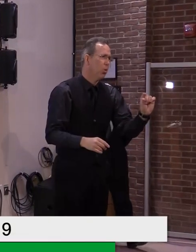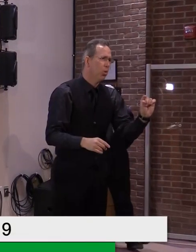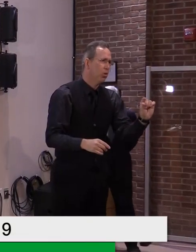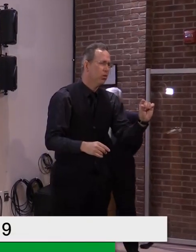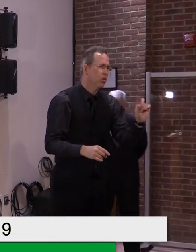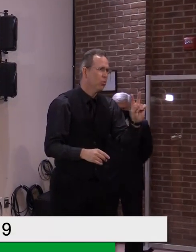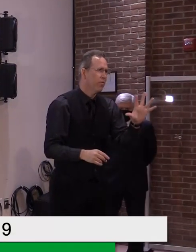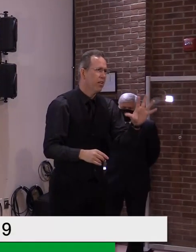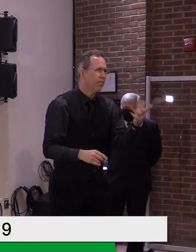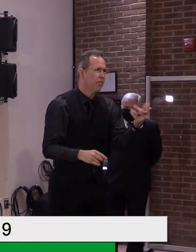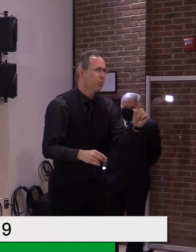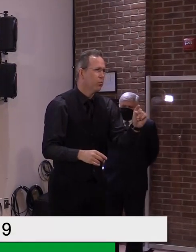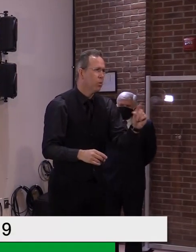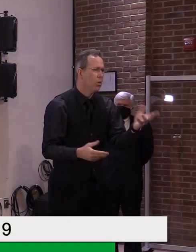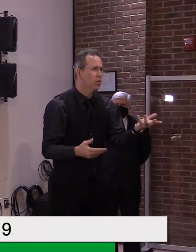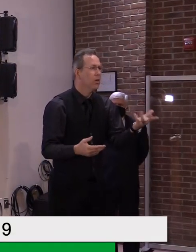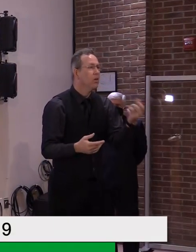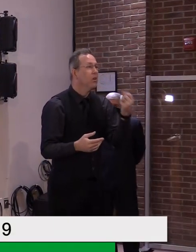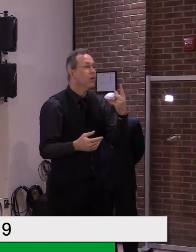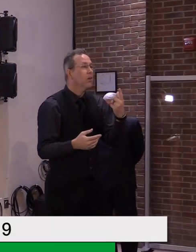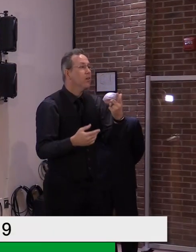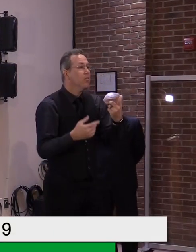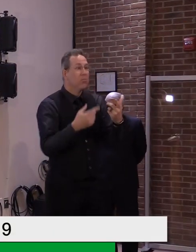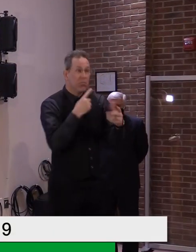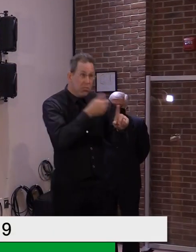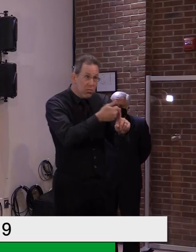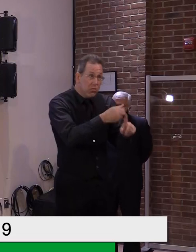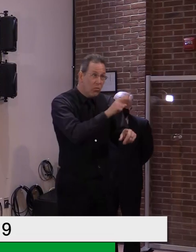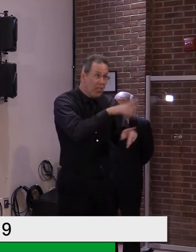were hospitalized or led to death.